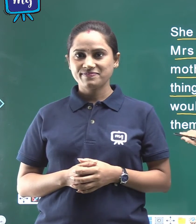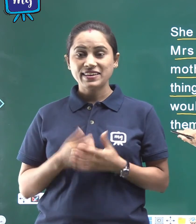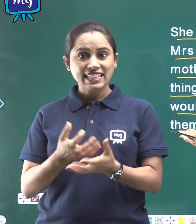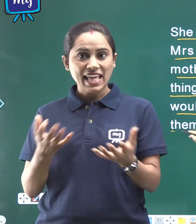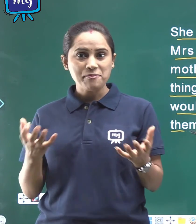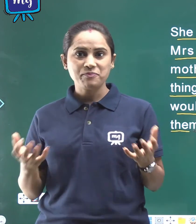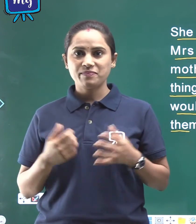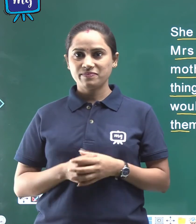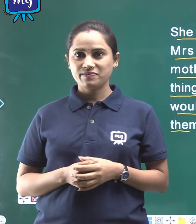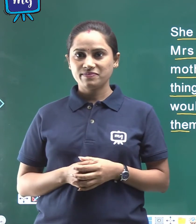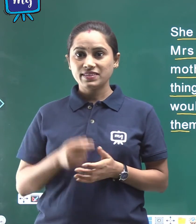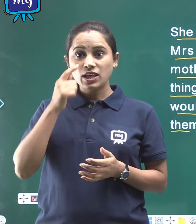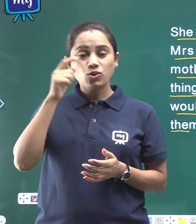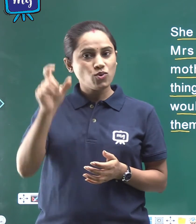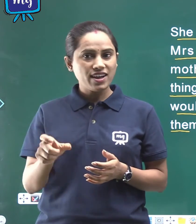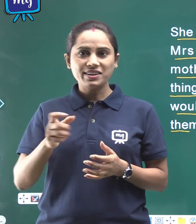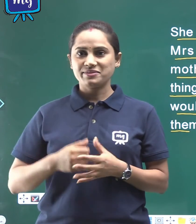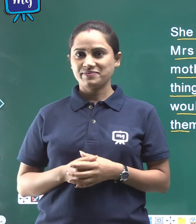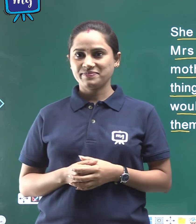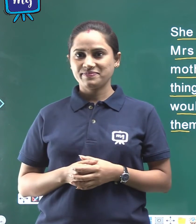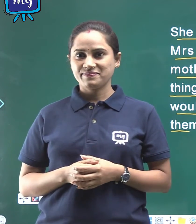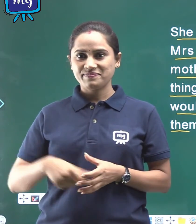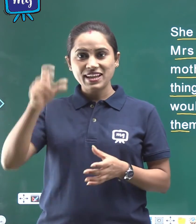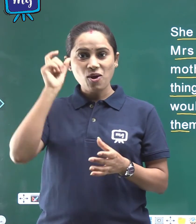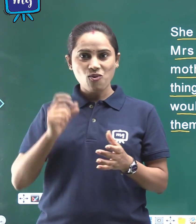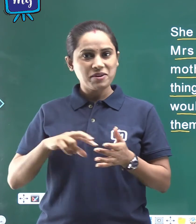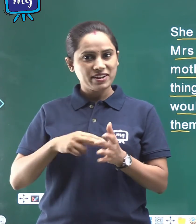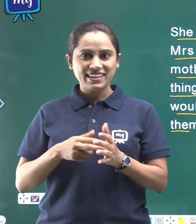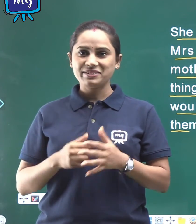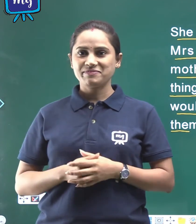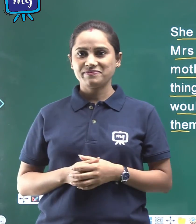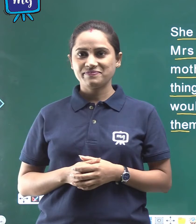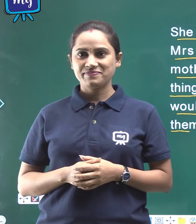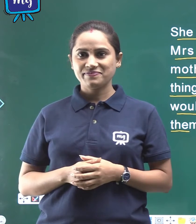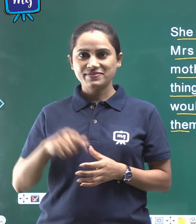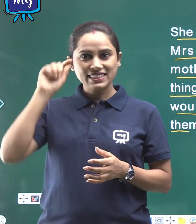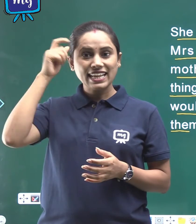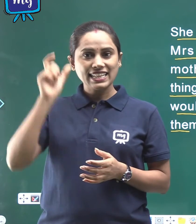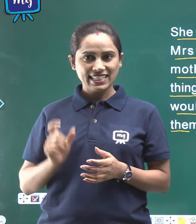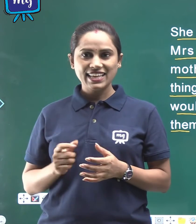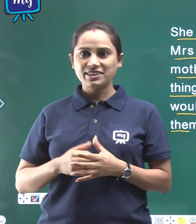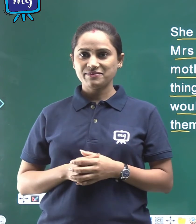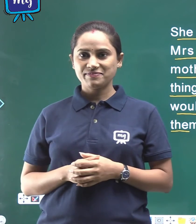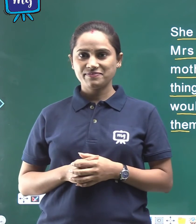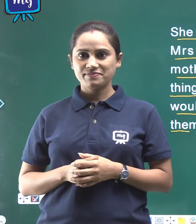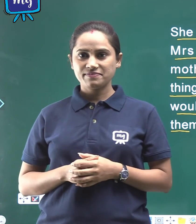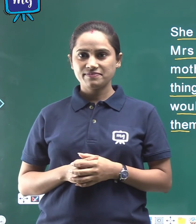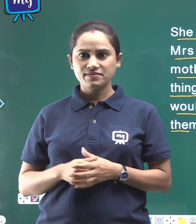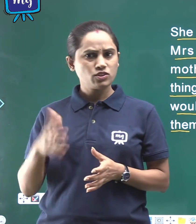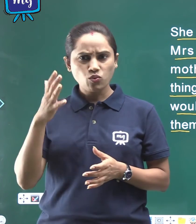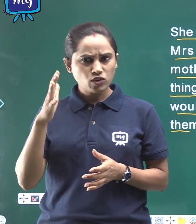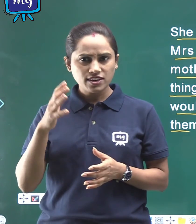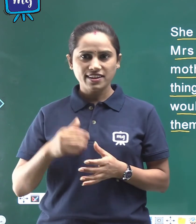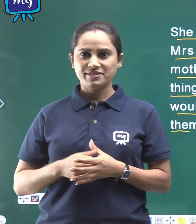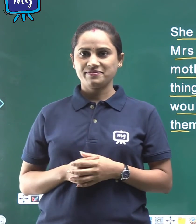them to her. Word meaning: nothing,